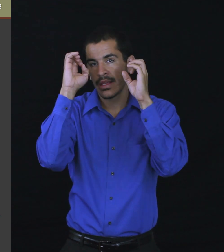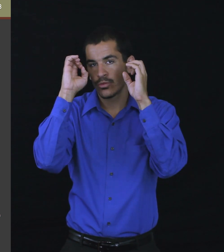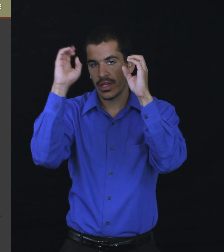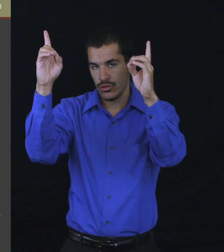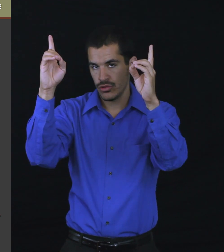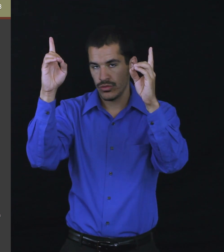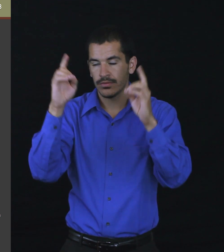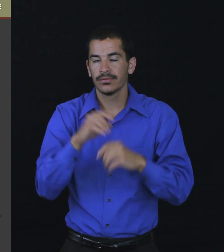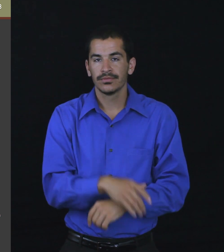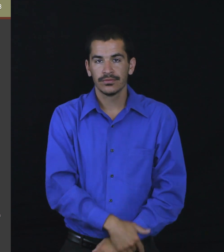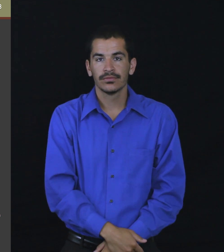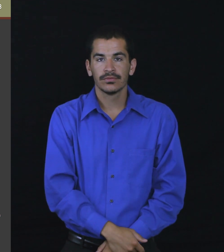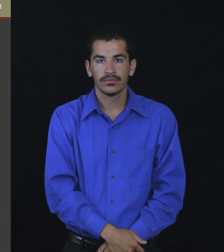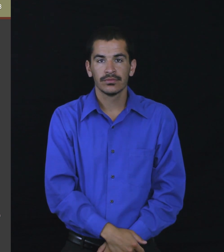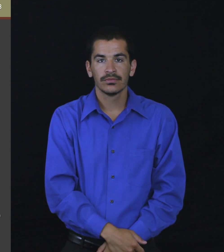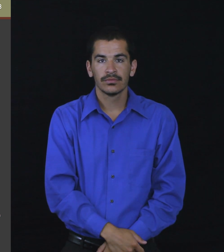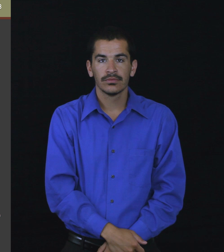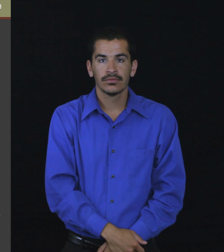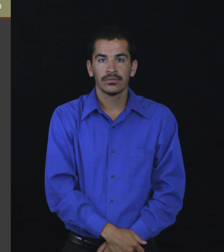Educational.